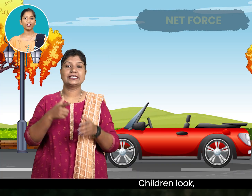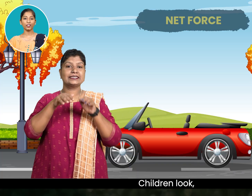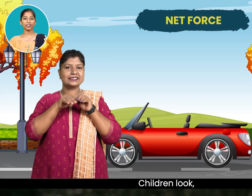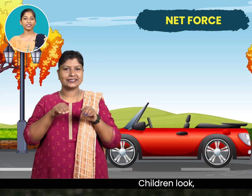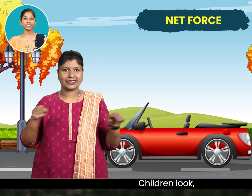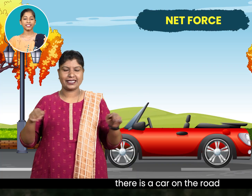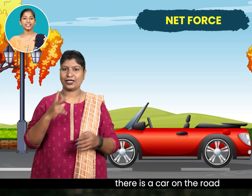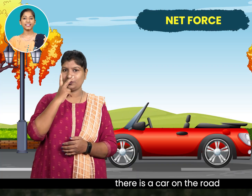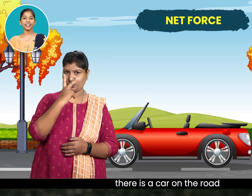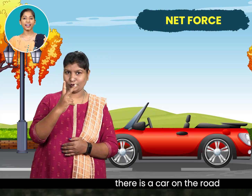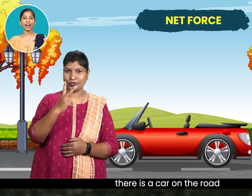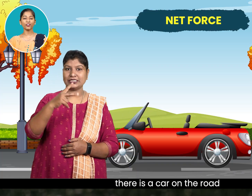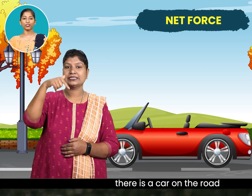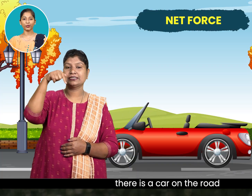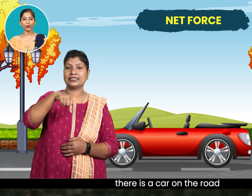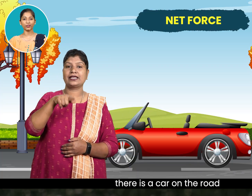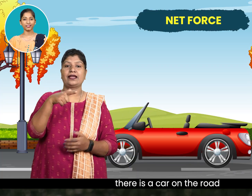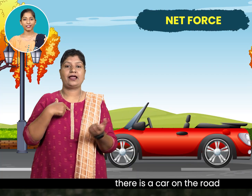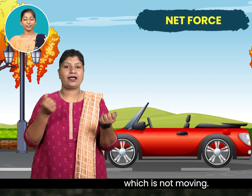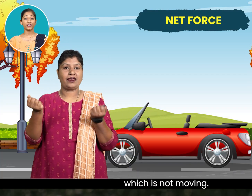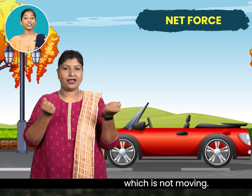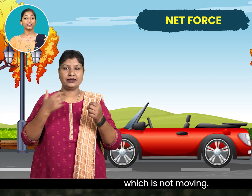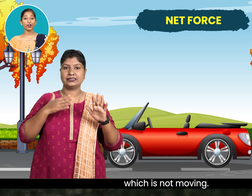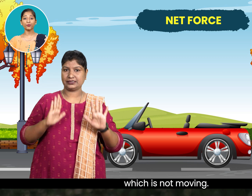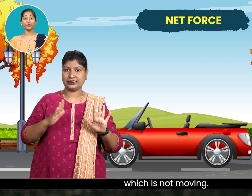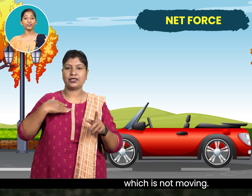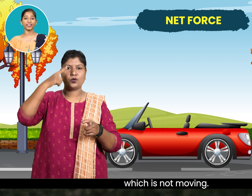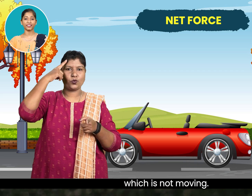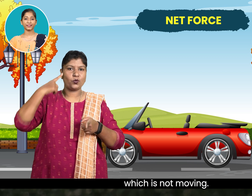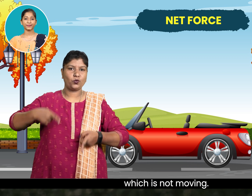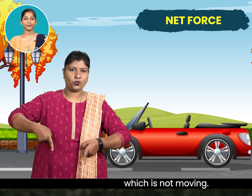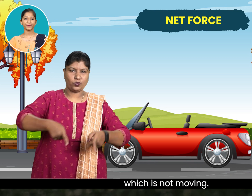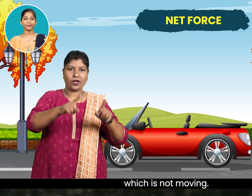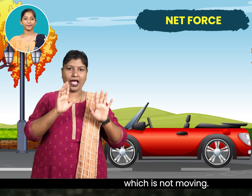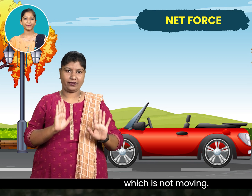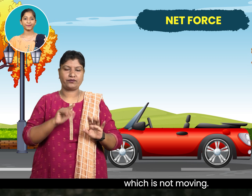Children, look, there is a car on the road which is not moving.